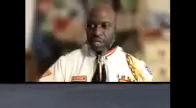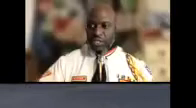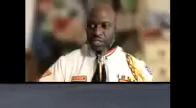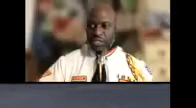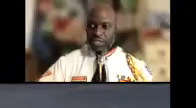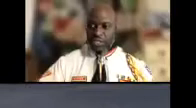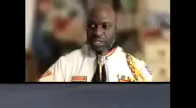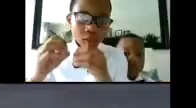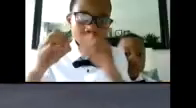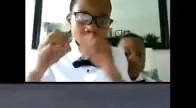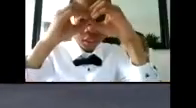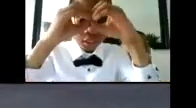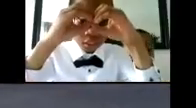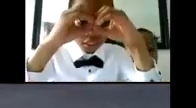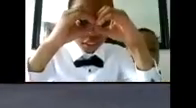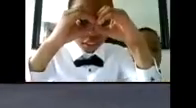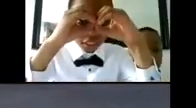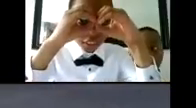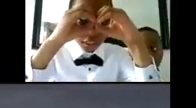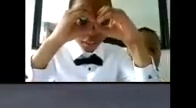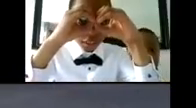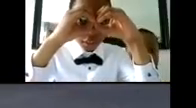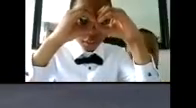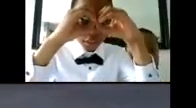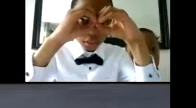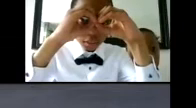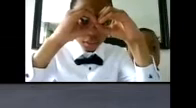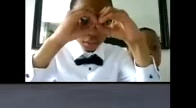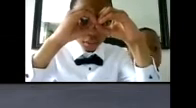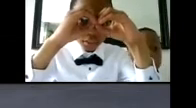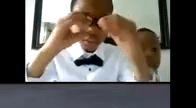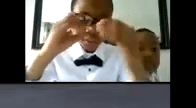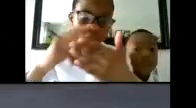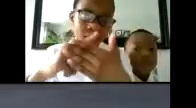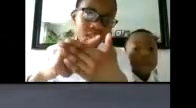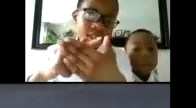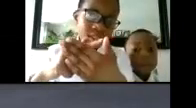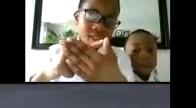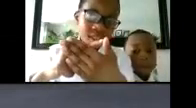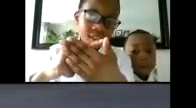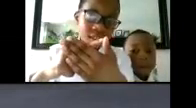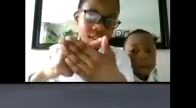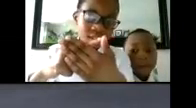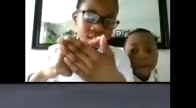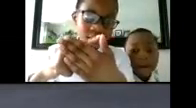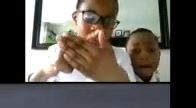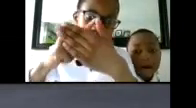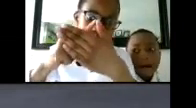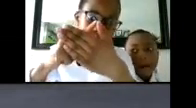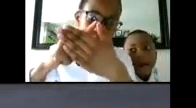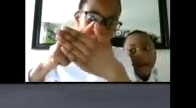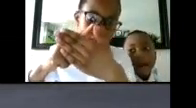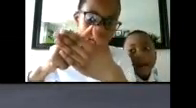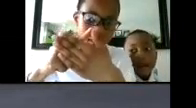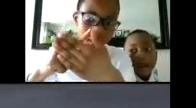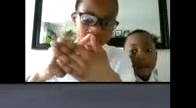we'll have spotlight. to rely on Let me you. spotlight you. There you Oh, go. I see you now. Okay. That Yeah.